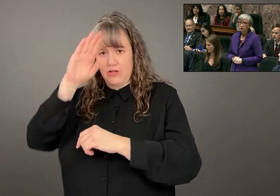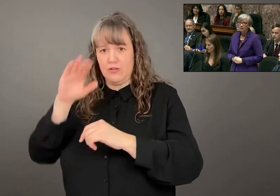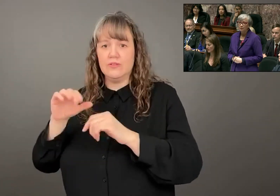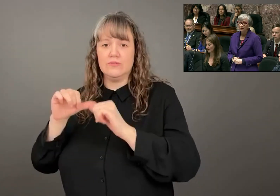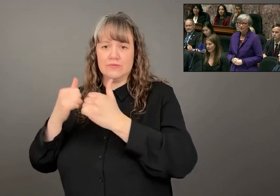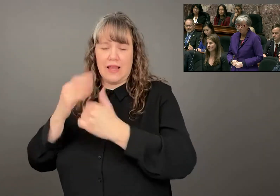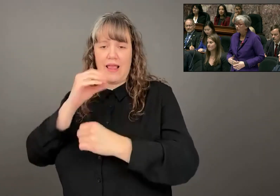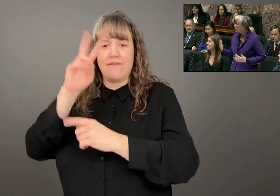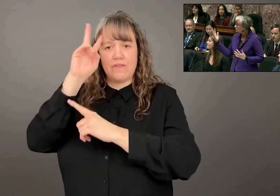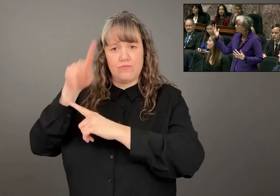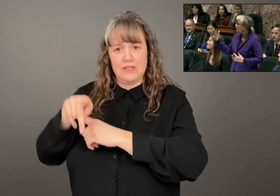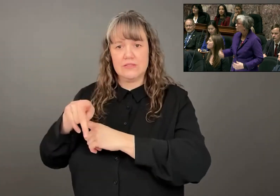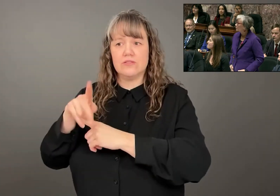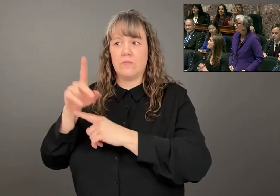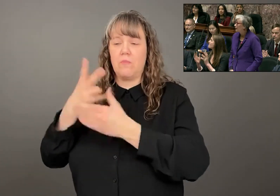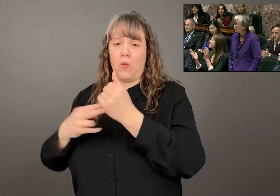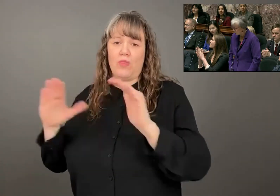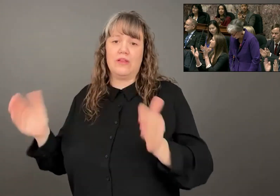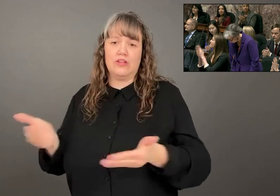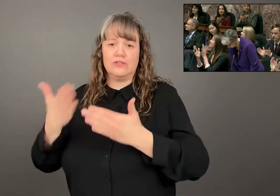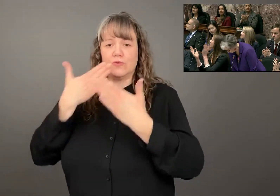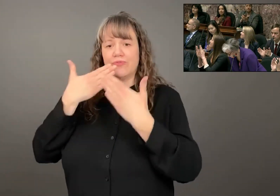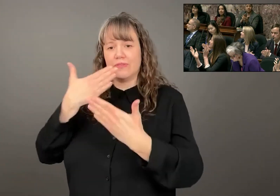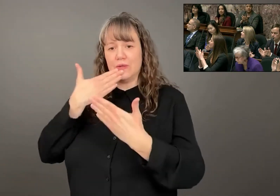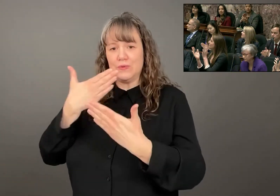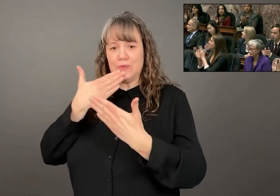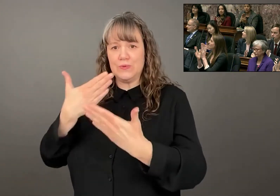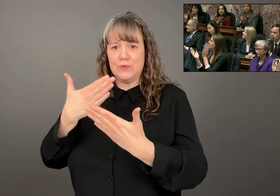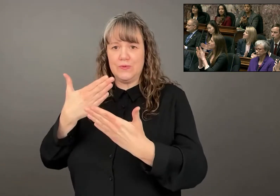and British Columbians. Would the host please join me in making them welcome?